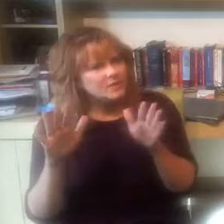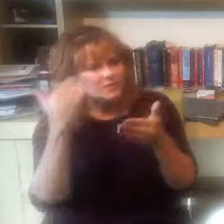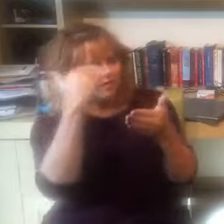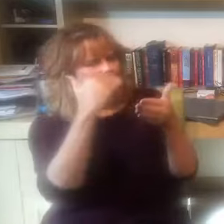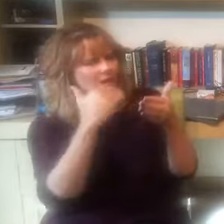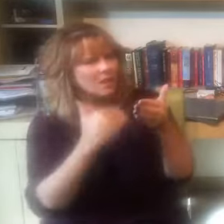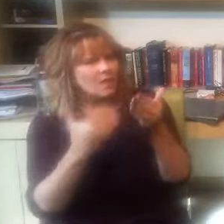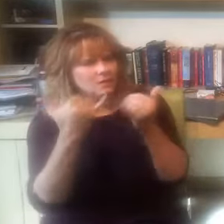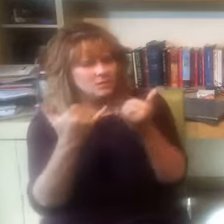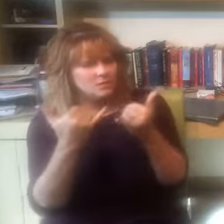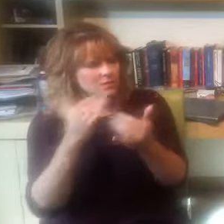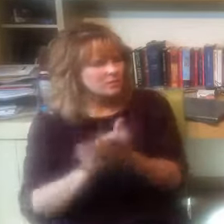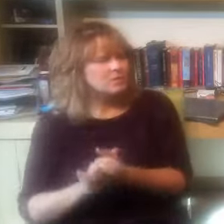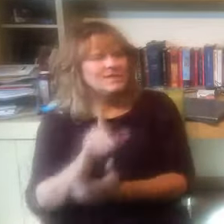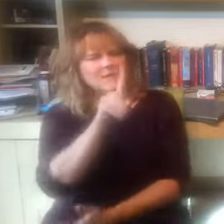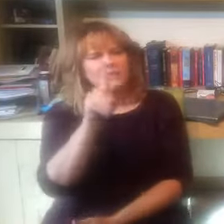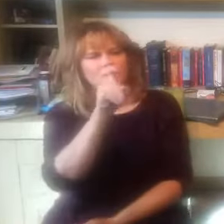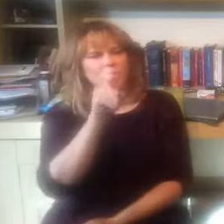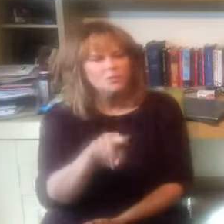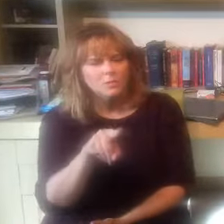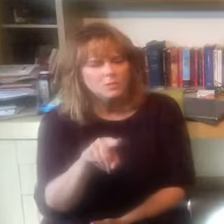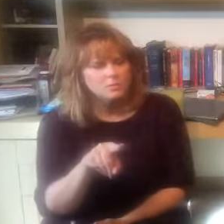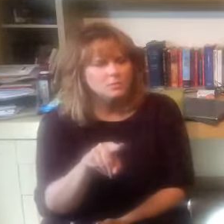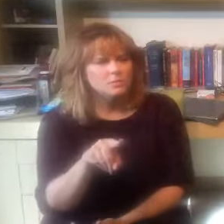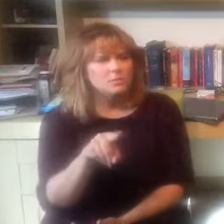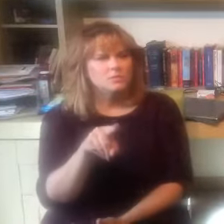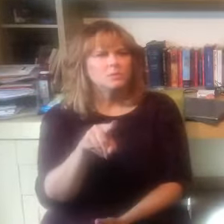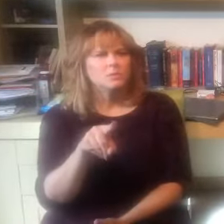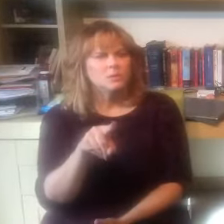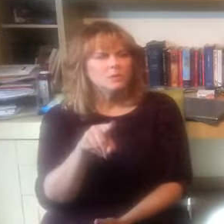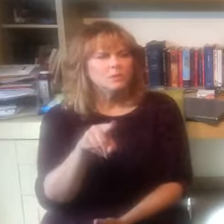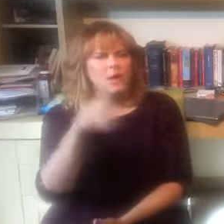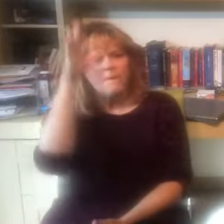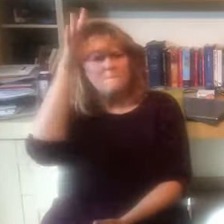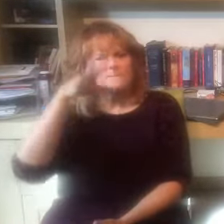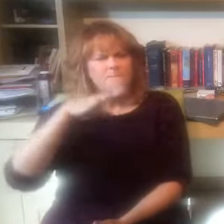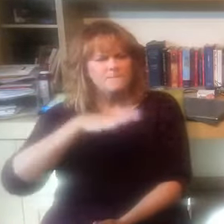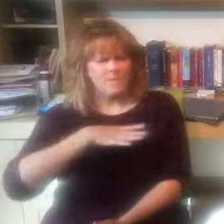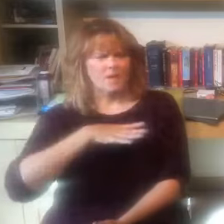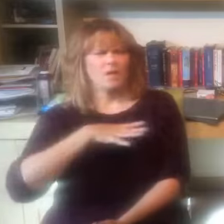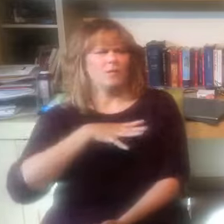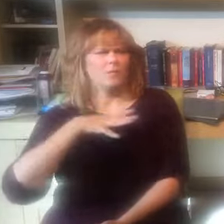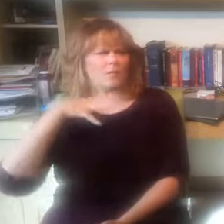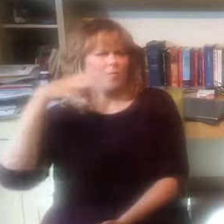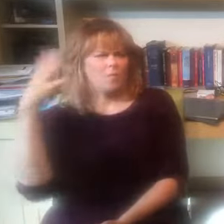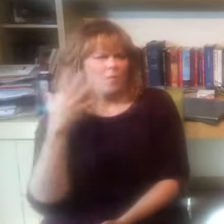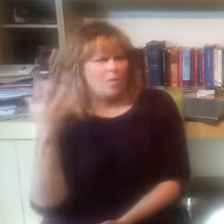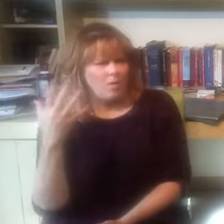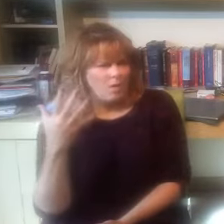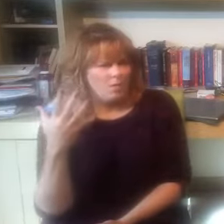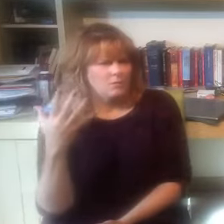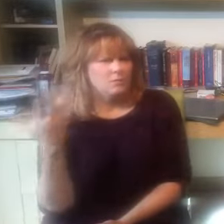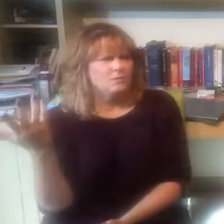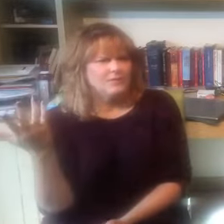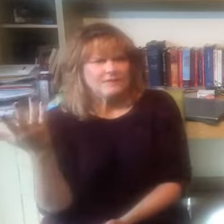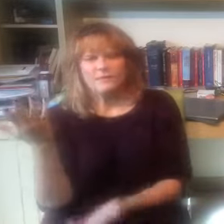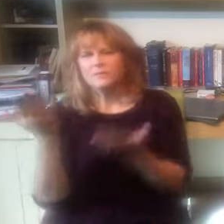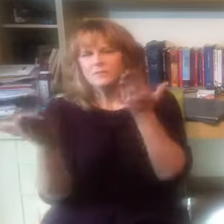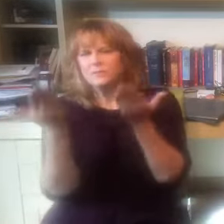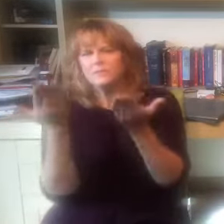today. The question, what is man, is probably